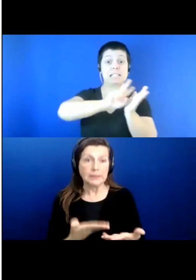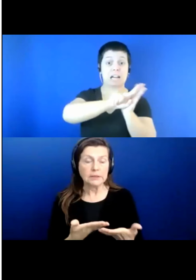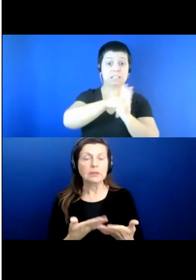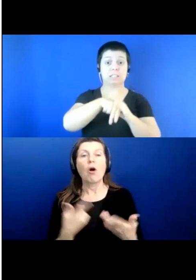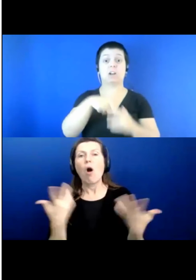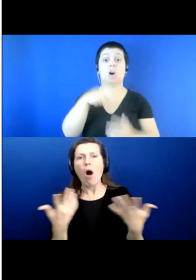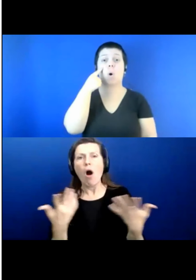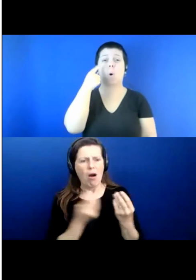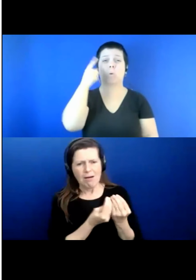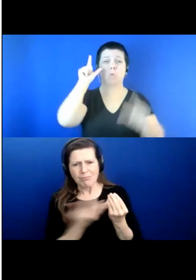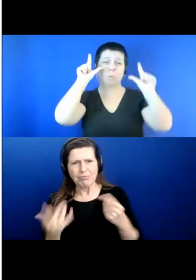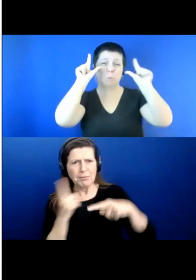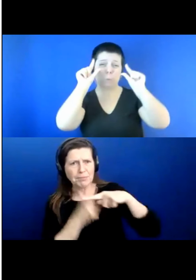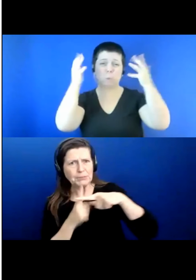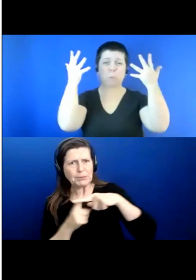impairment, also